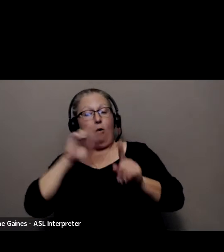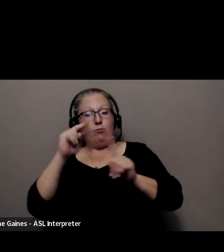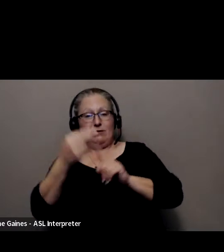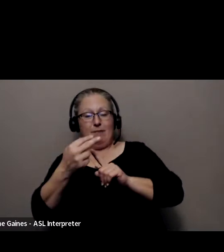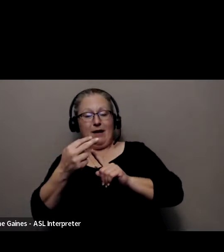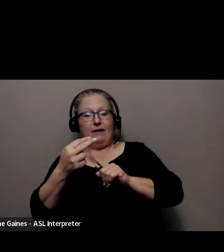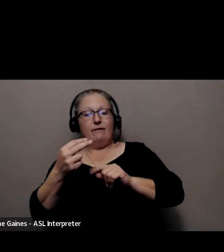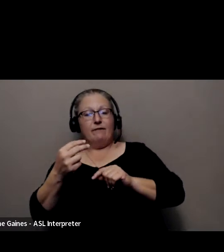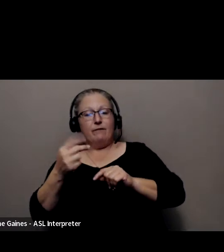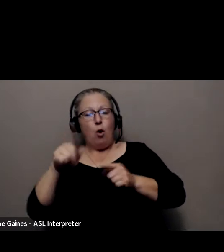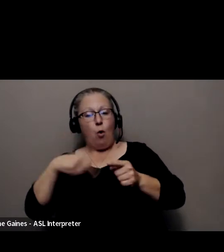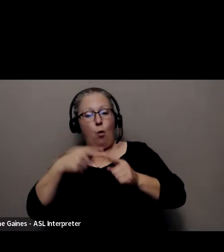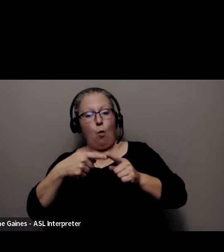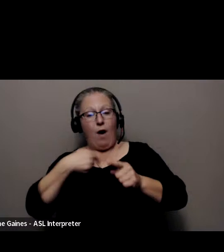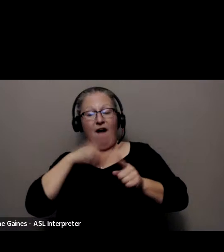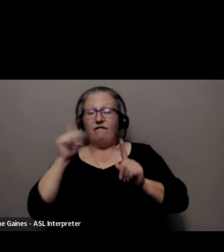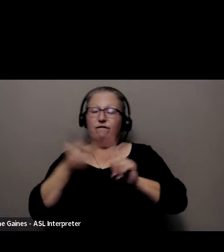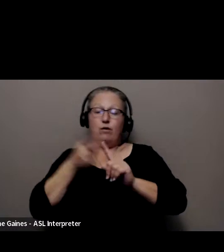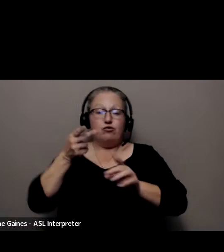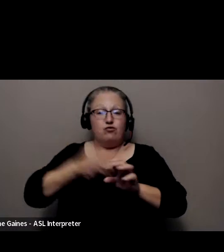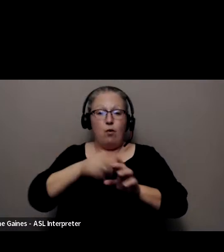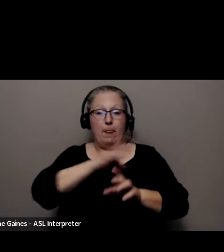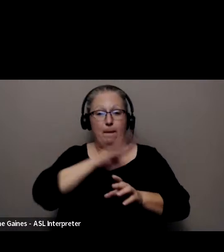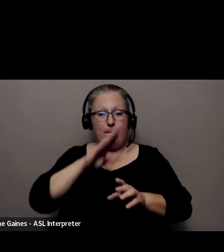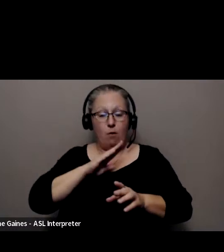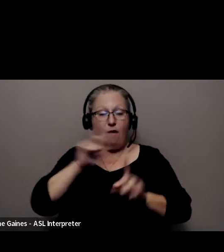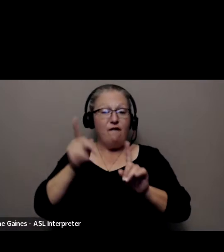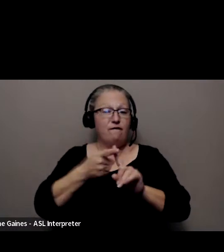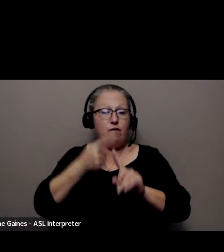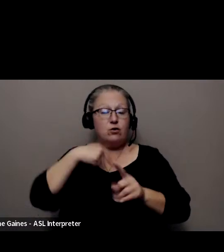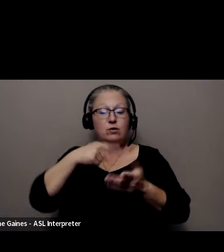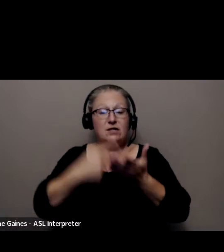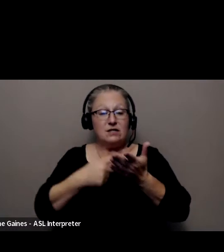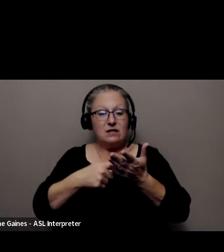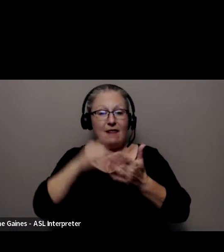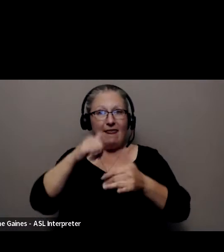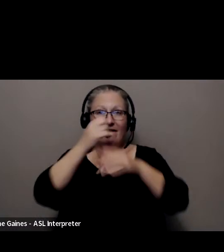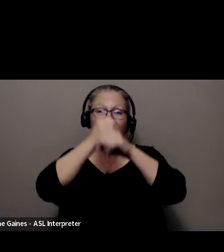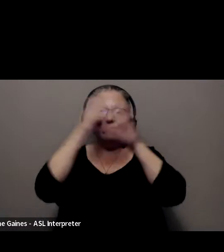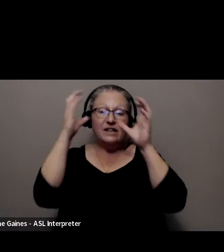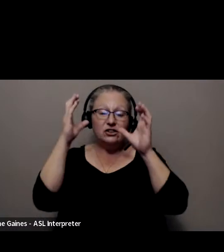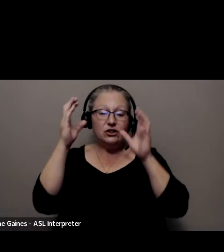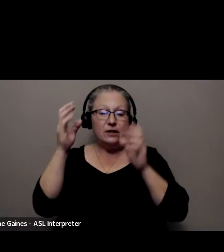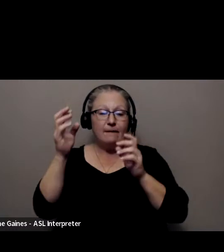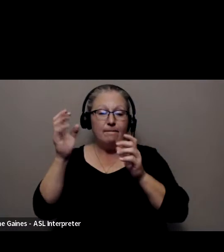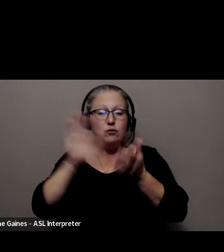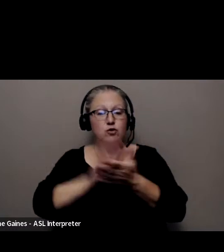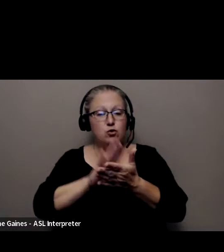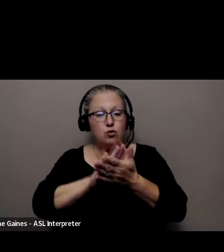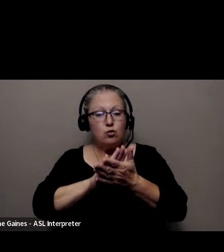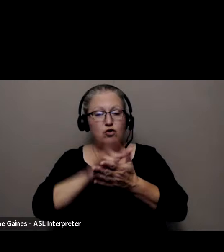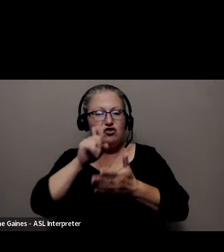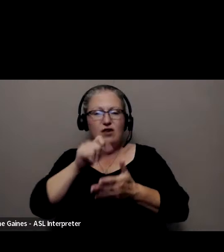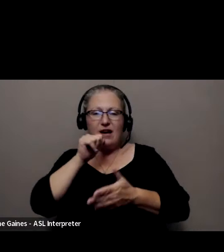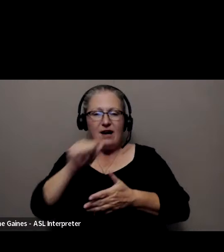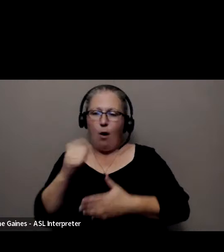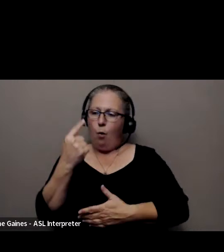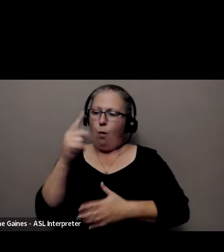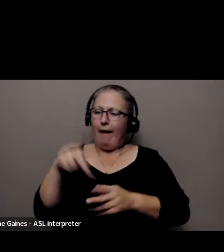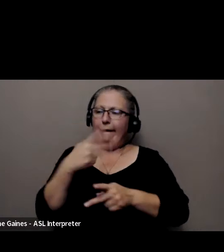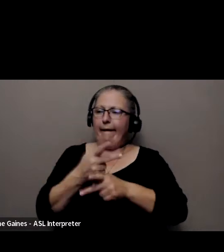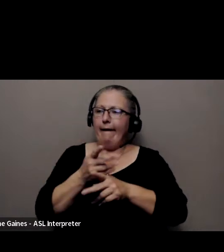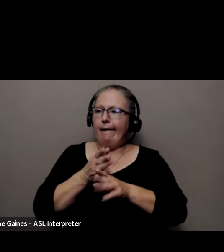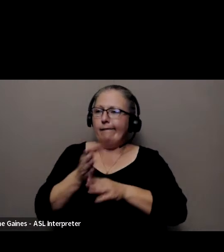where when I first got on the board, one of the first things we talked about was this vision of schools shouldn't be just one kind of